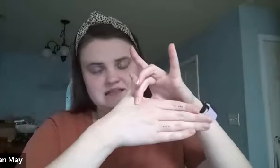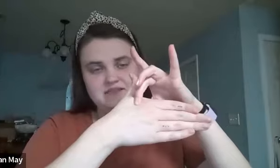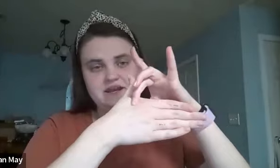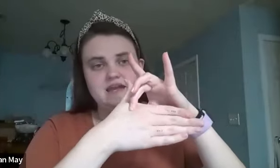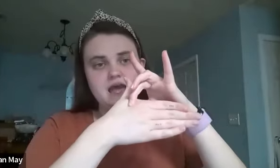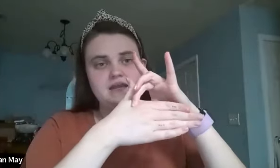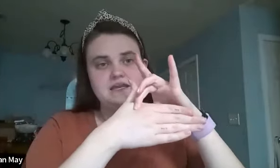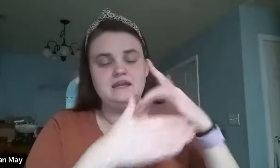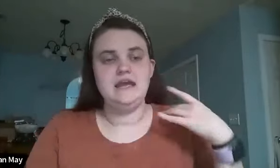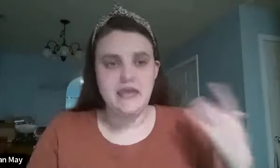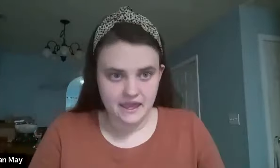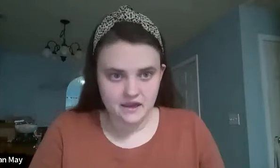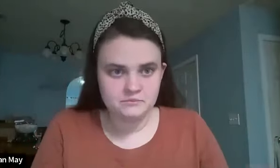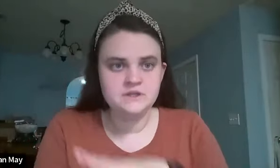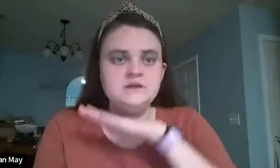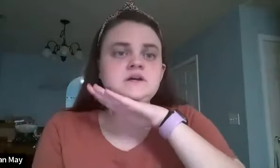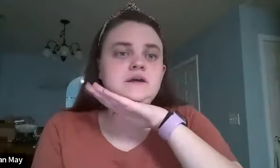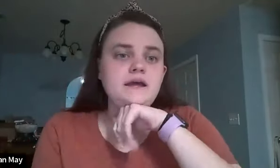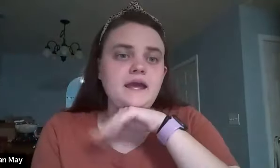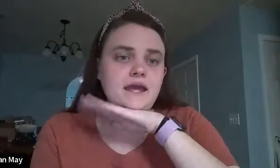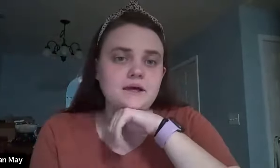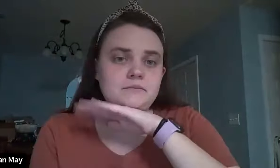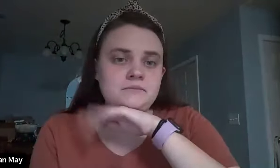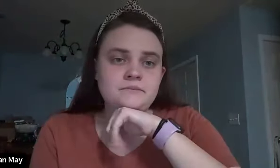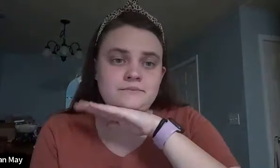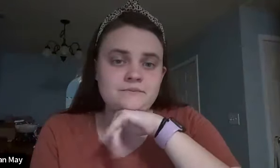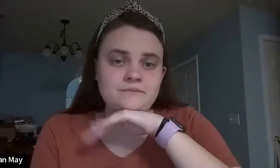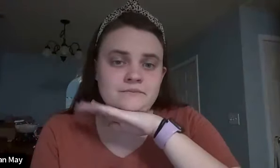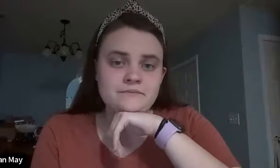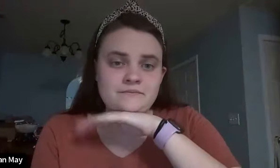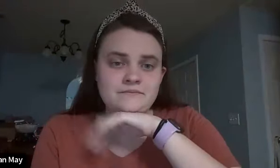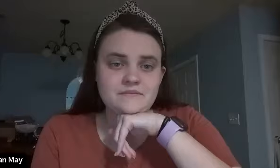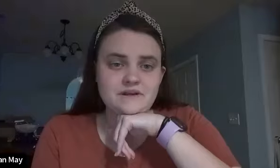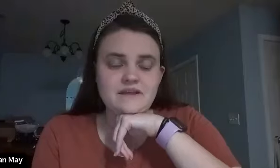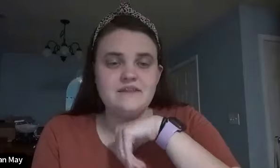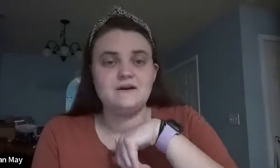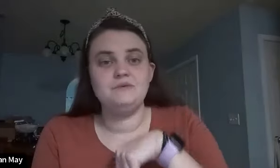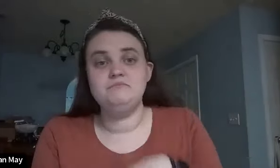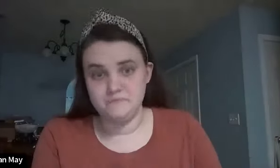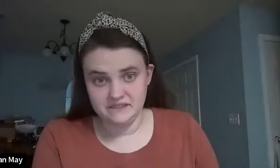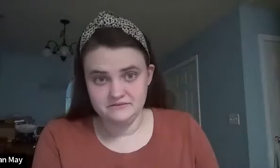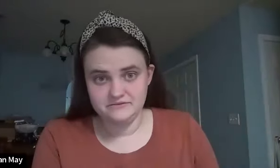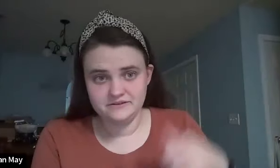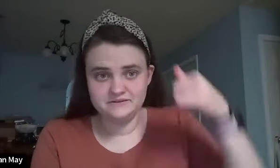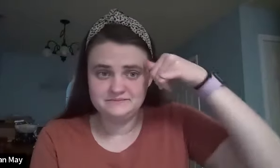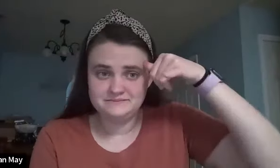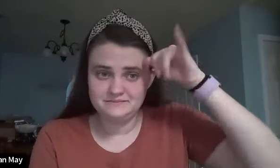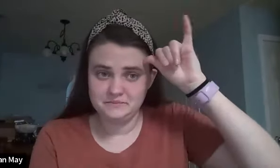And then I had added ham, ham. And then our beef,